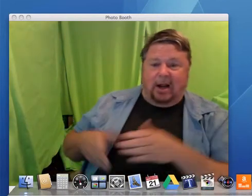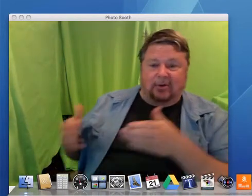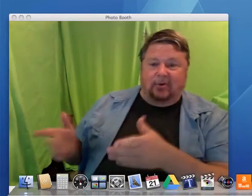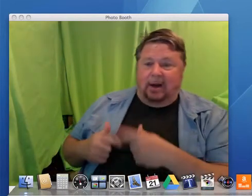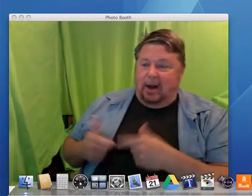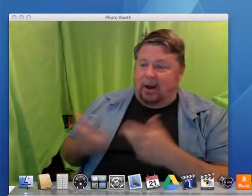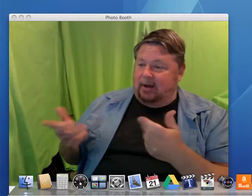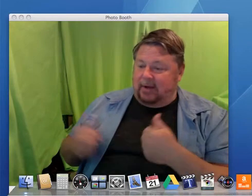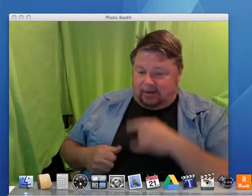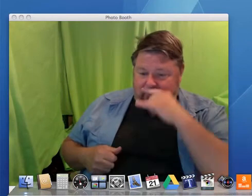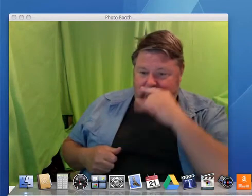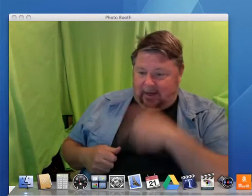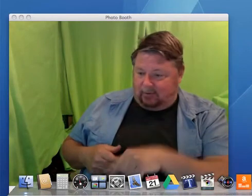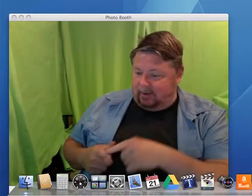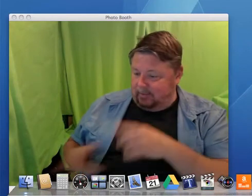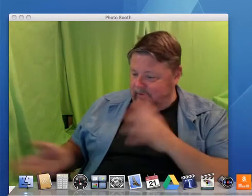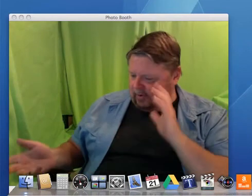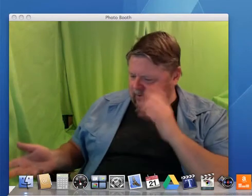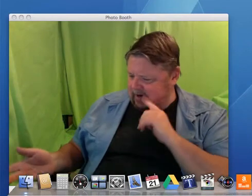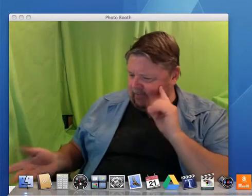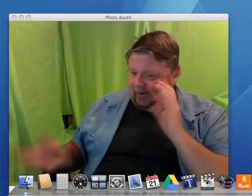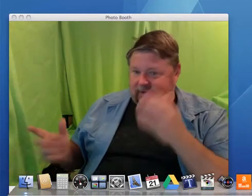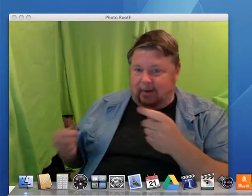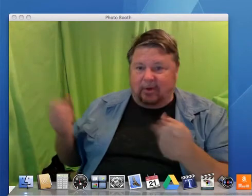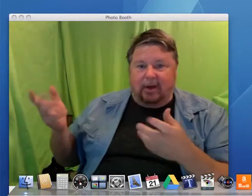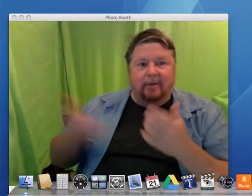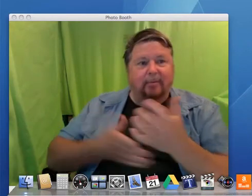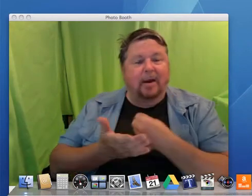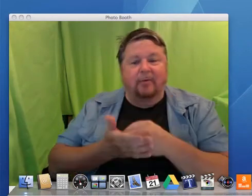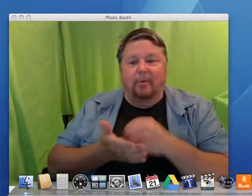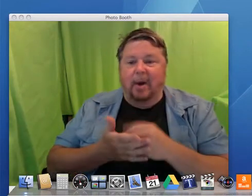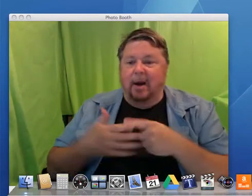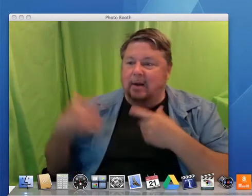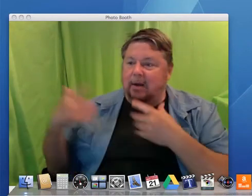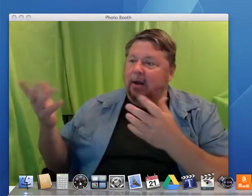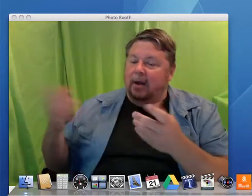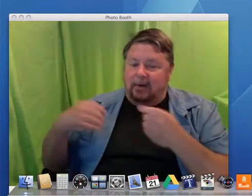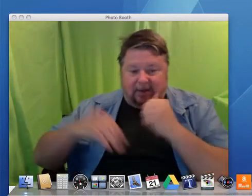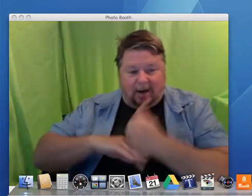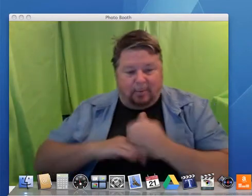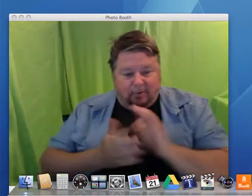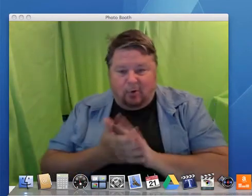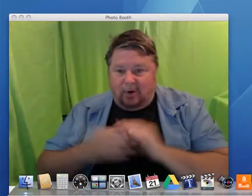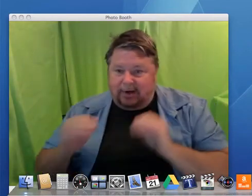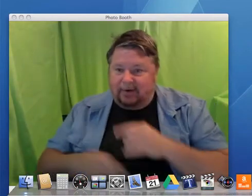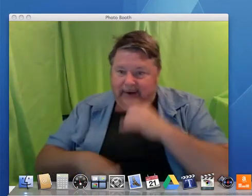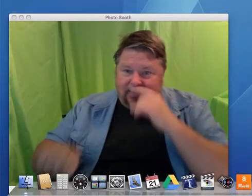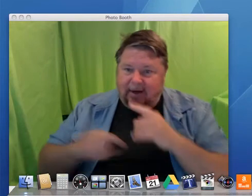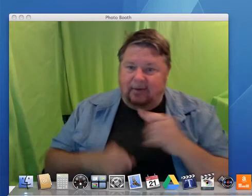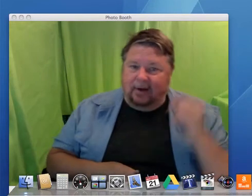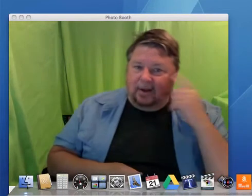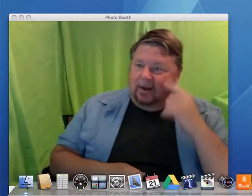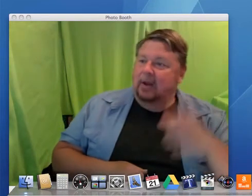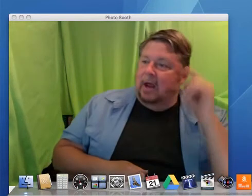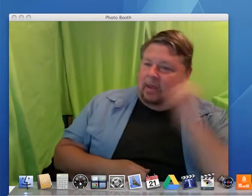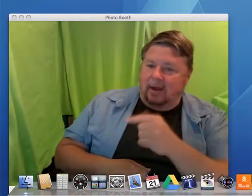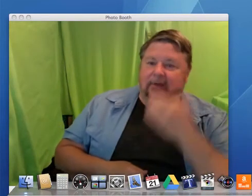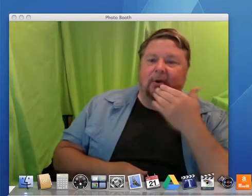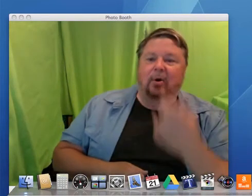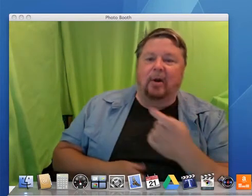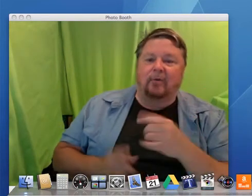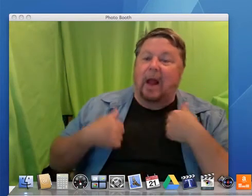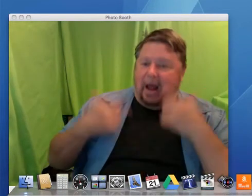on the street. He's got some little kids with him who are deaf, it seems, and he's begging for money to set up a school and teach these kids. And he thinks,